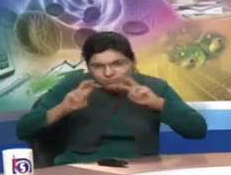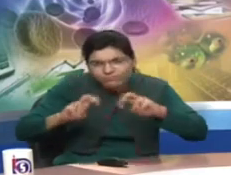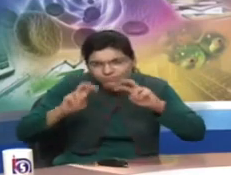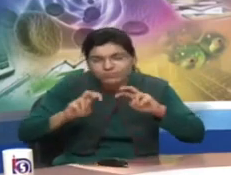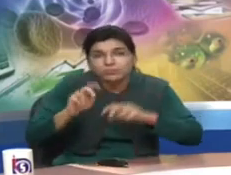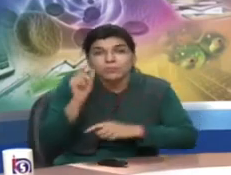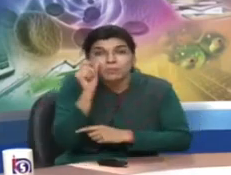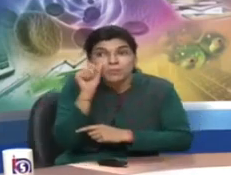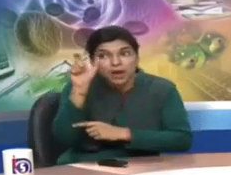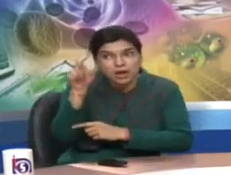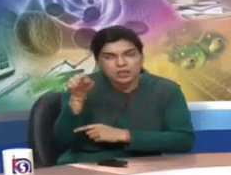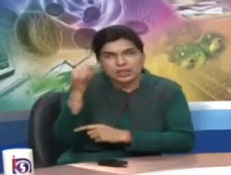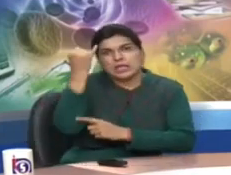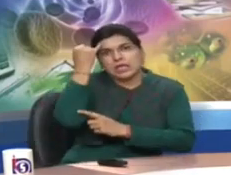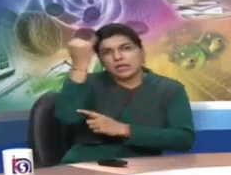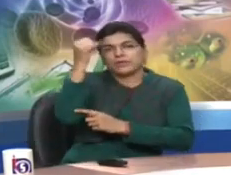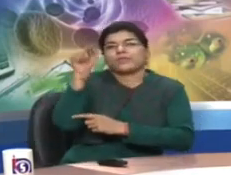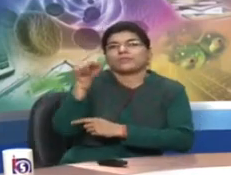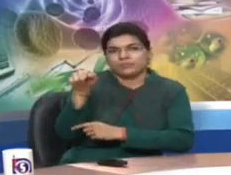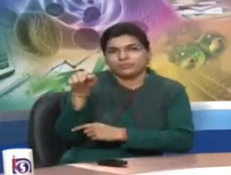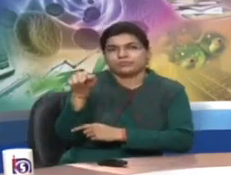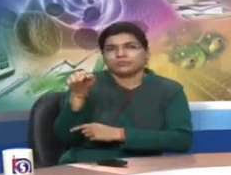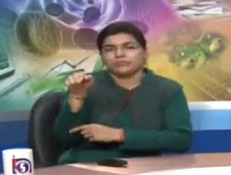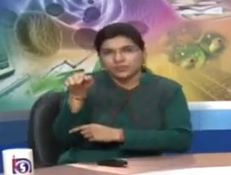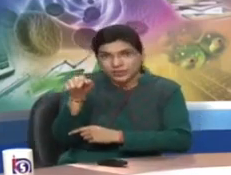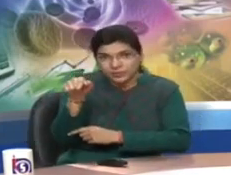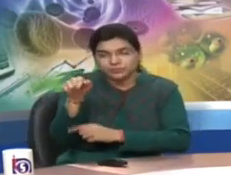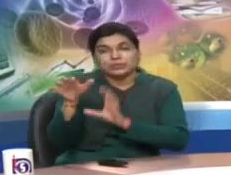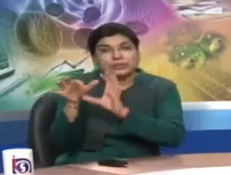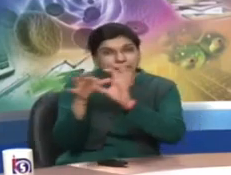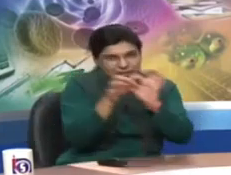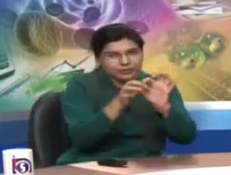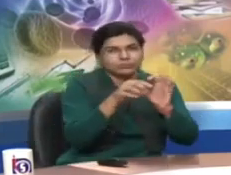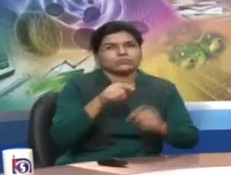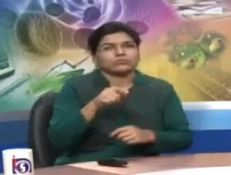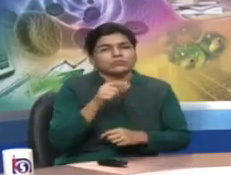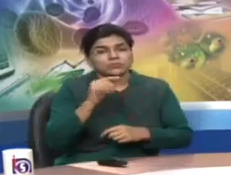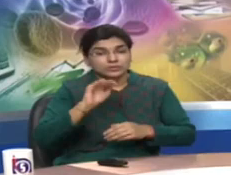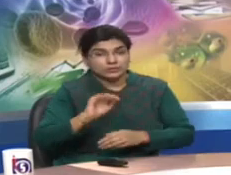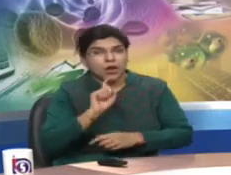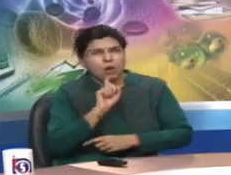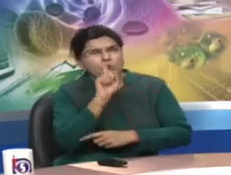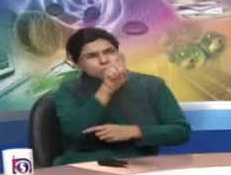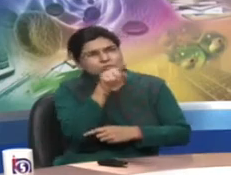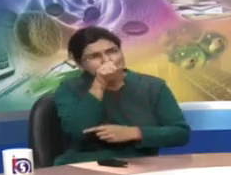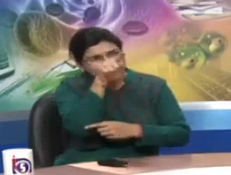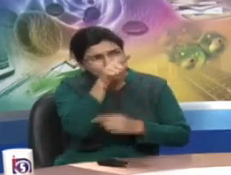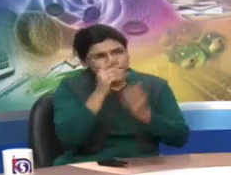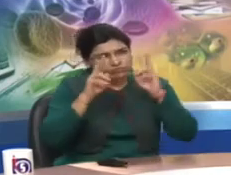It tries to take down everything, and this is why we are not able to float.